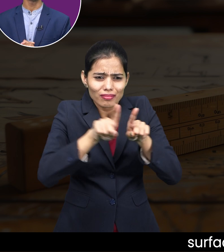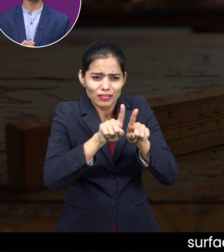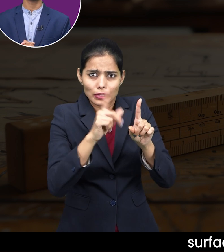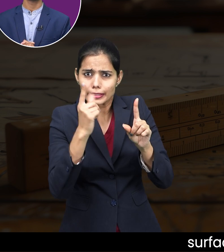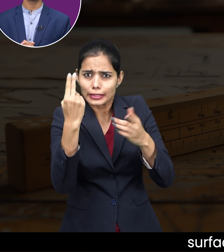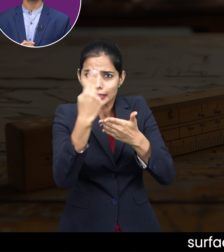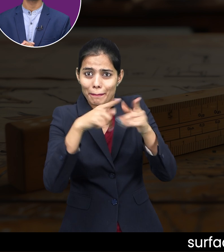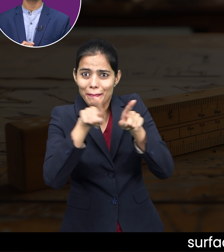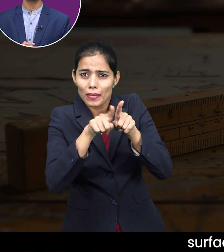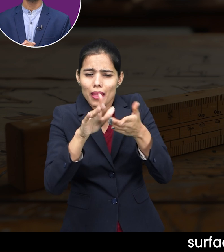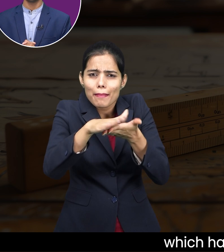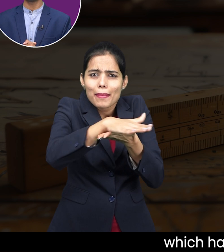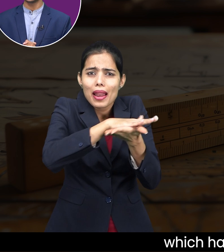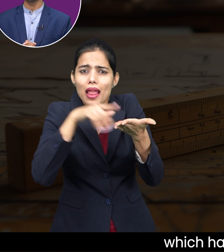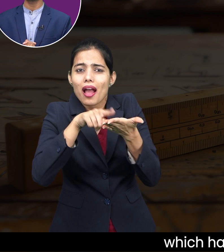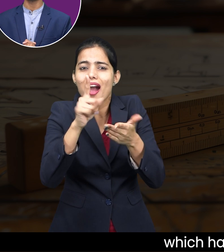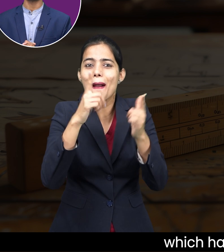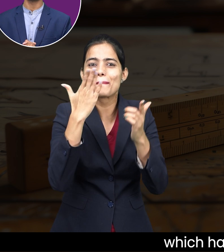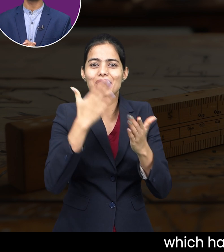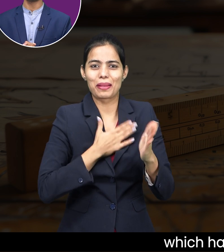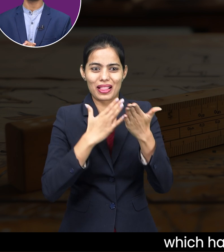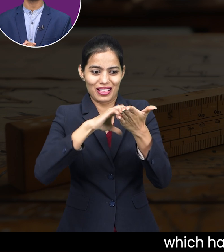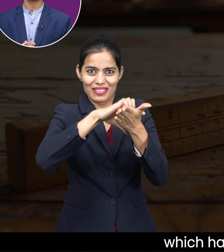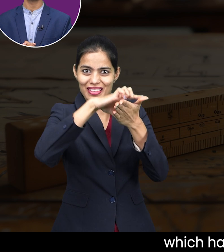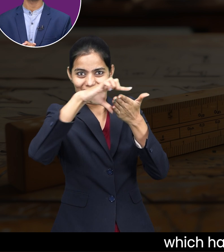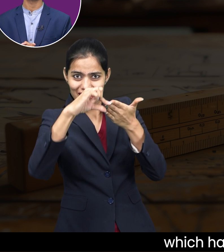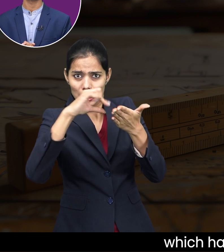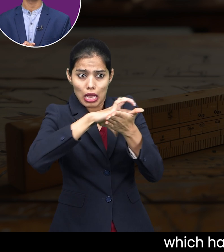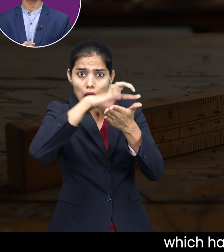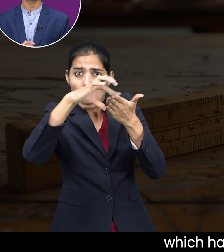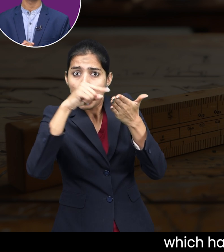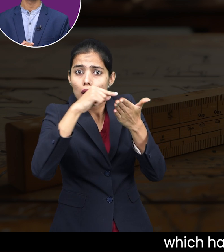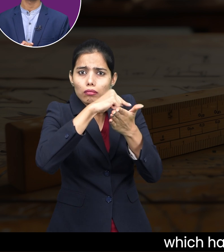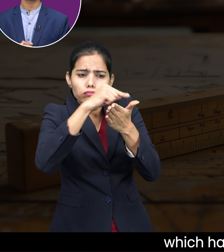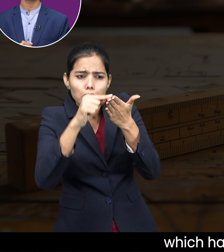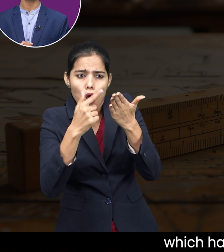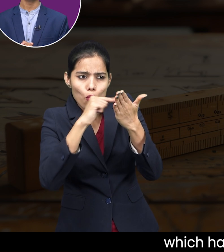take a leaf which has irregular shape.